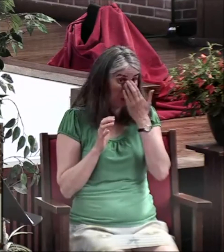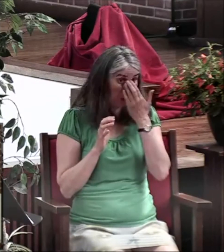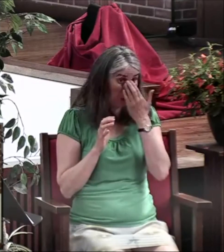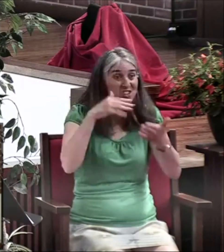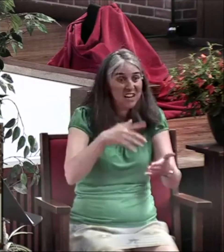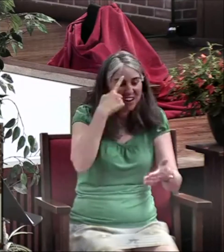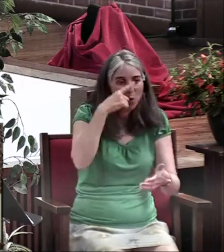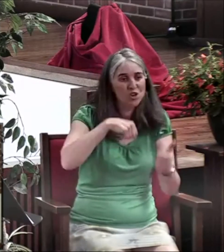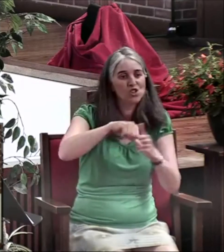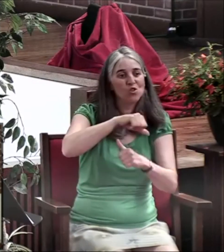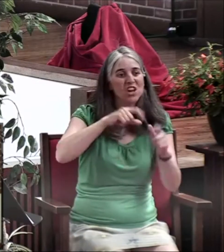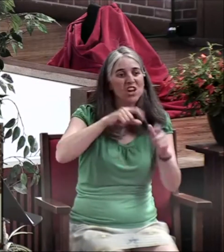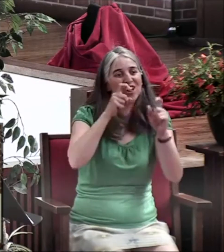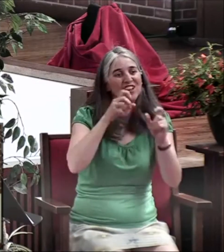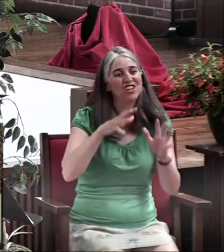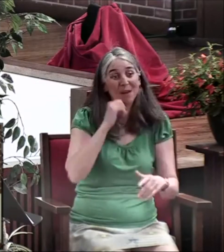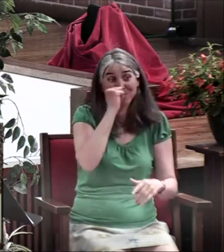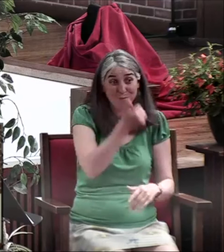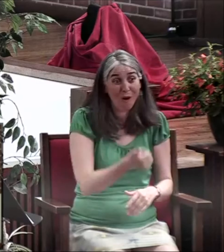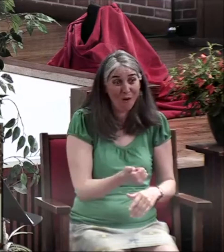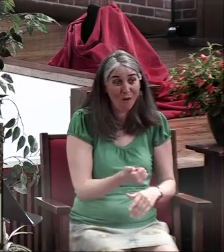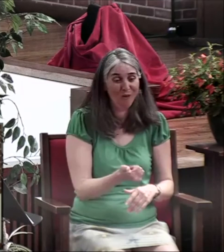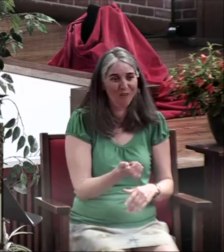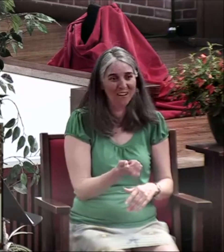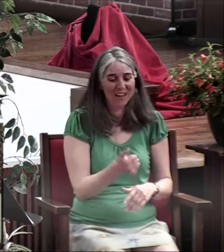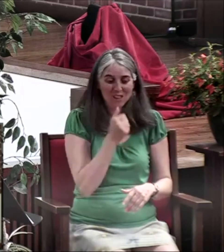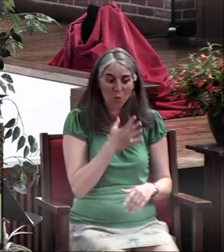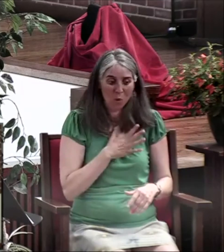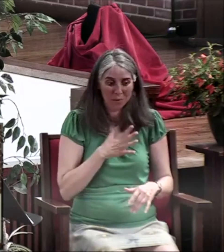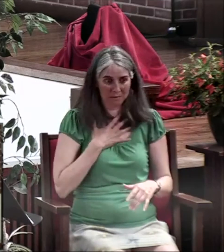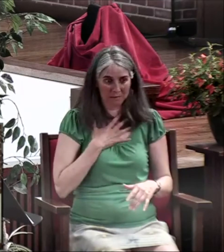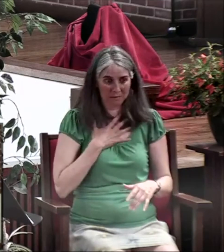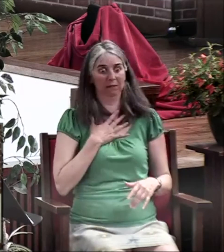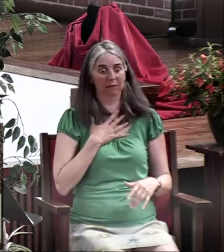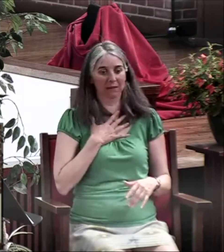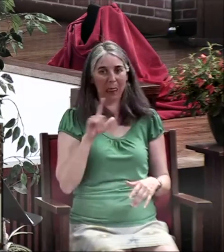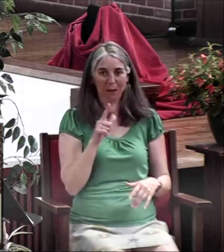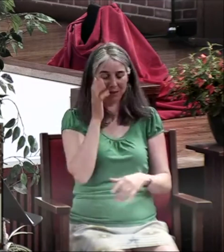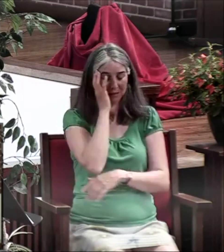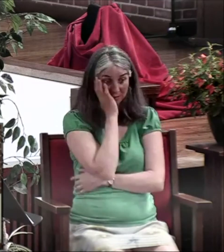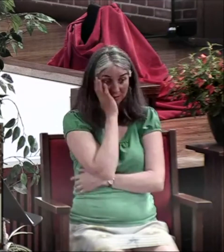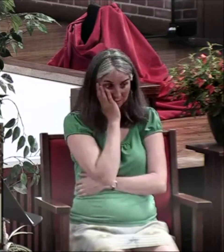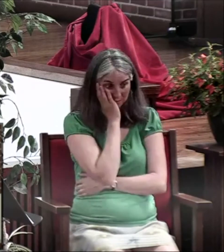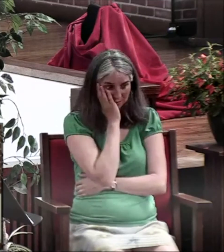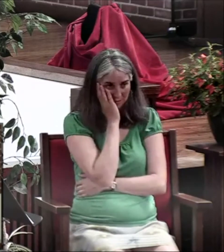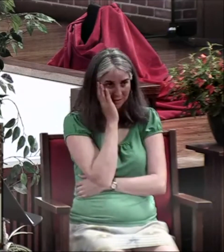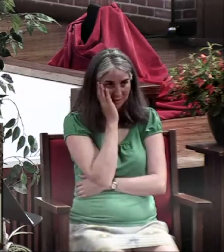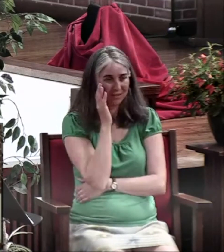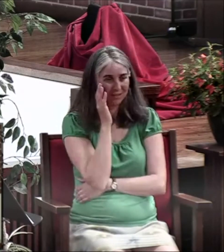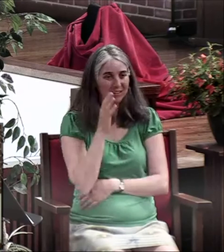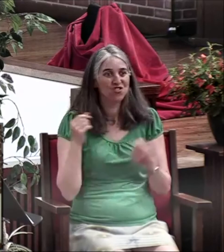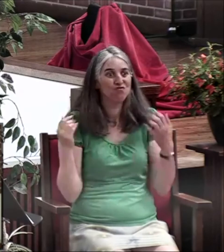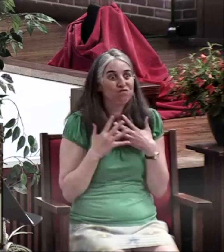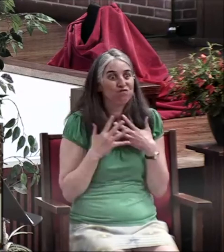for a sociology exam. And she froze there in the library. And she couldn't do anything. She